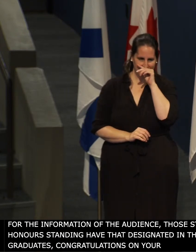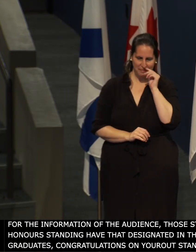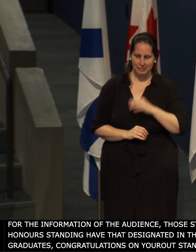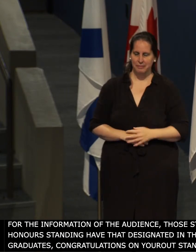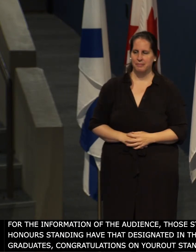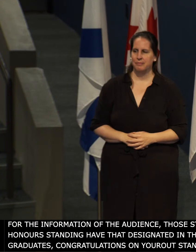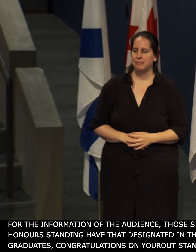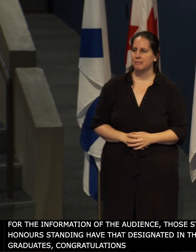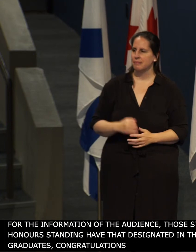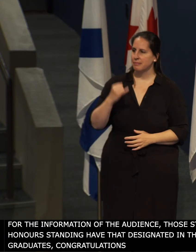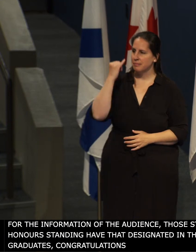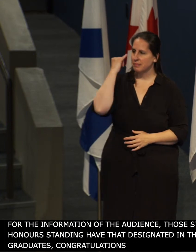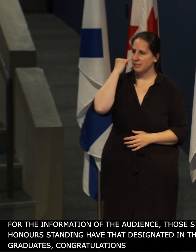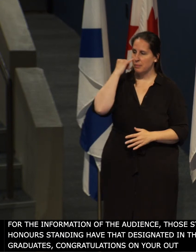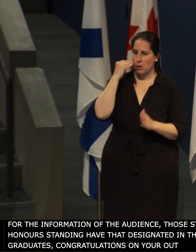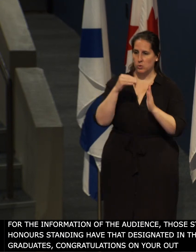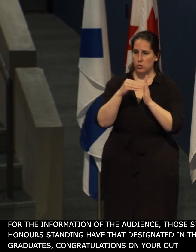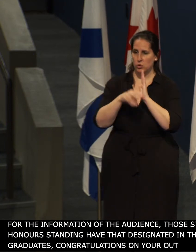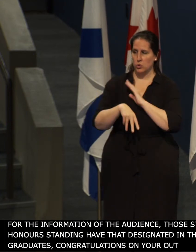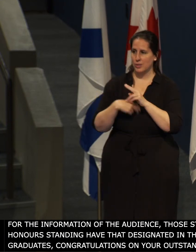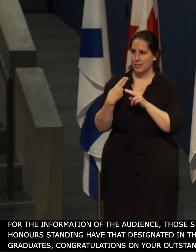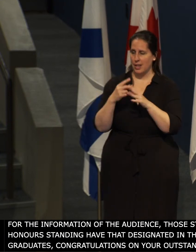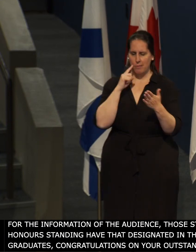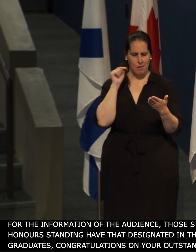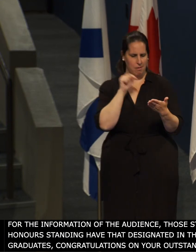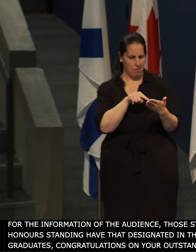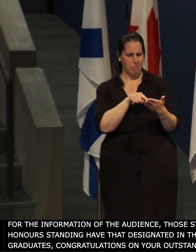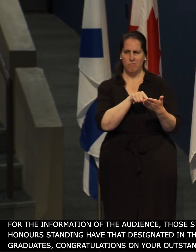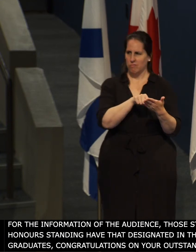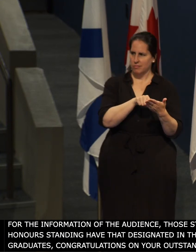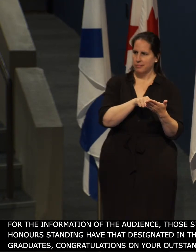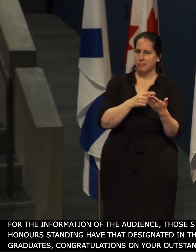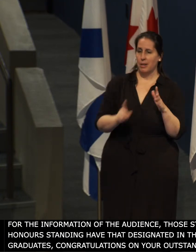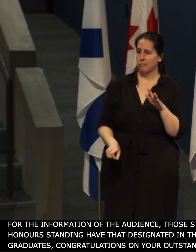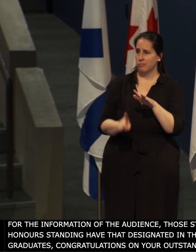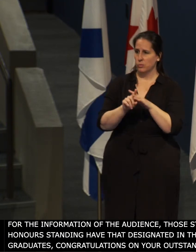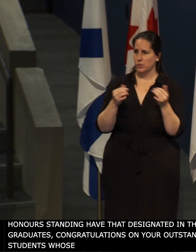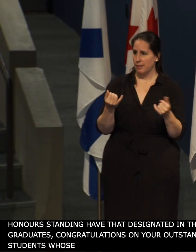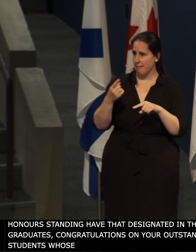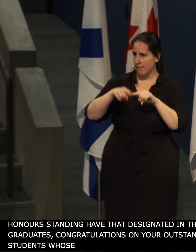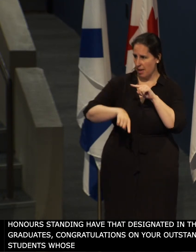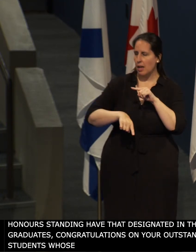Students whose names appear in the program but who are unable to be with us today are